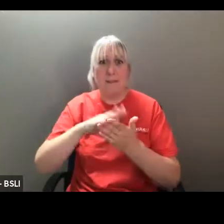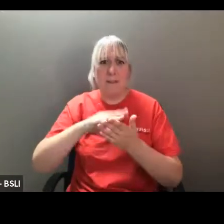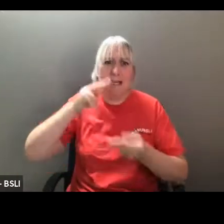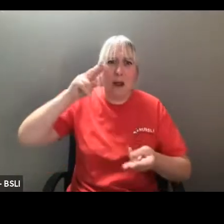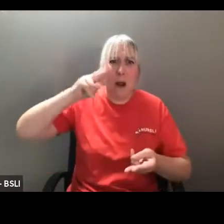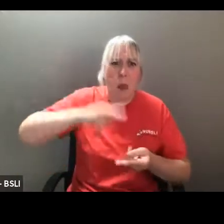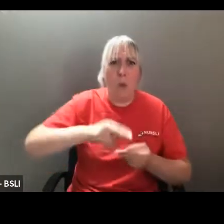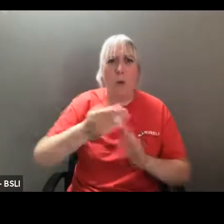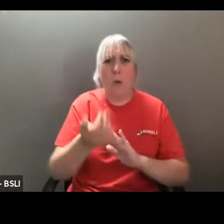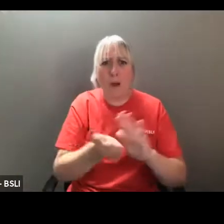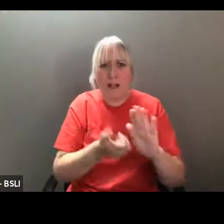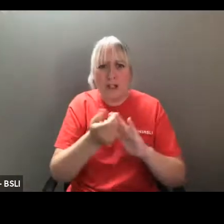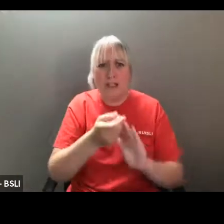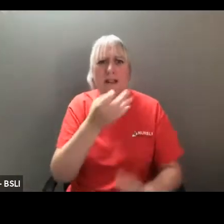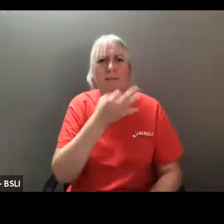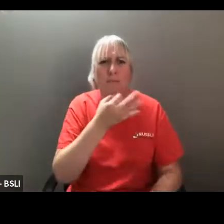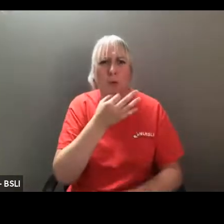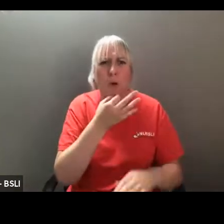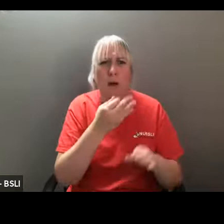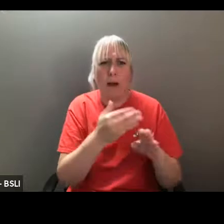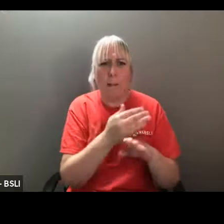employment rights.